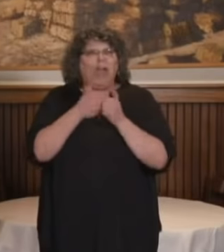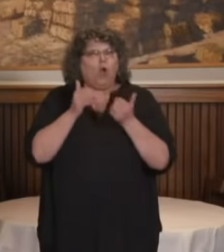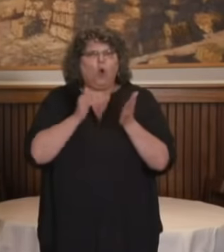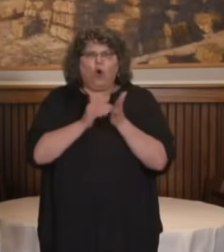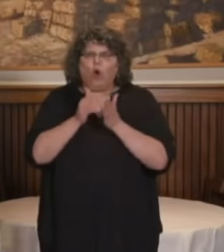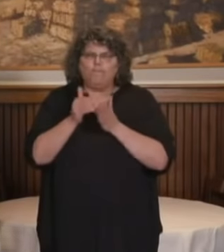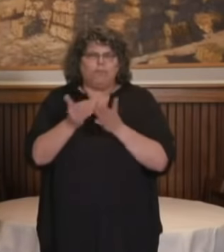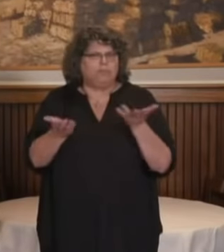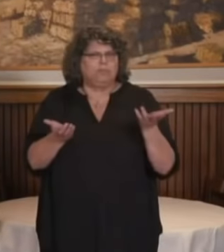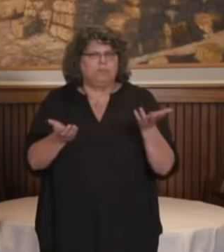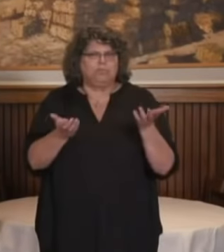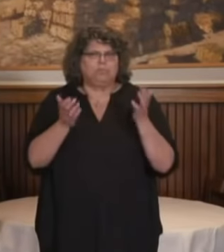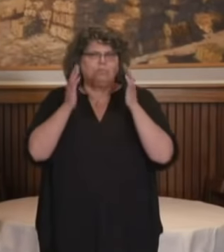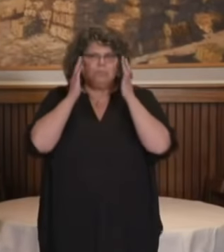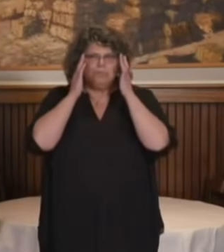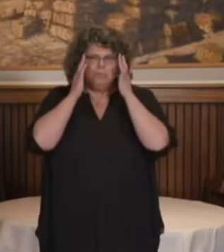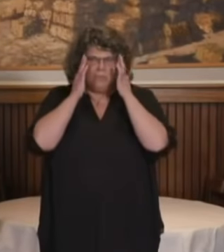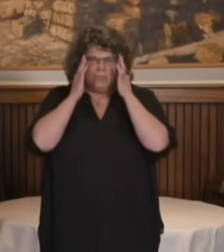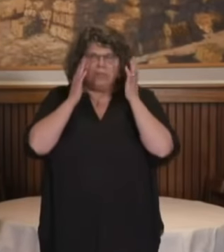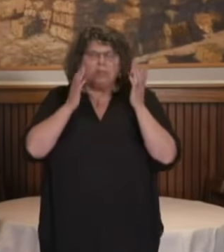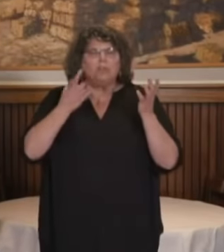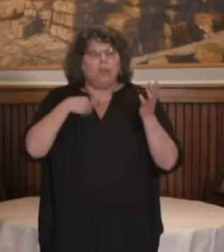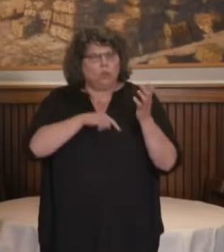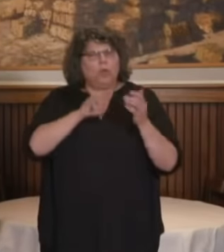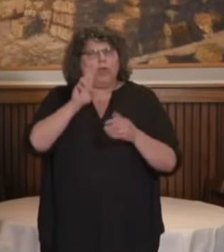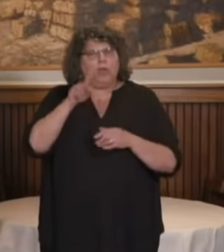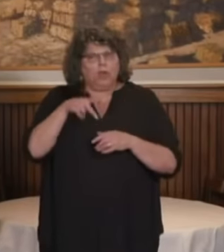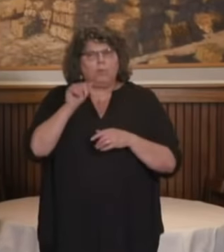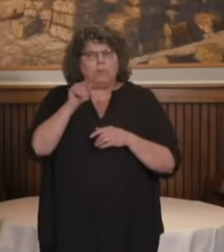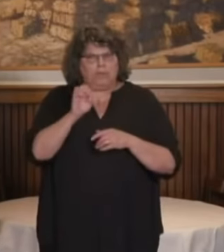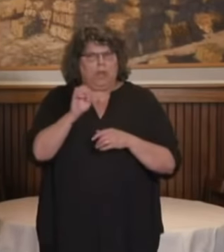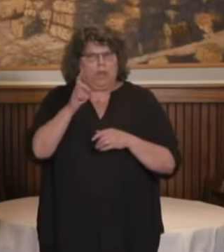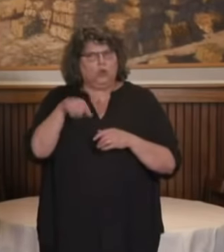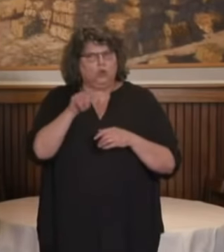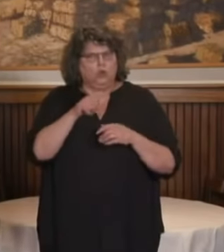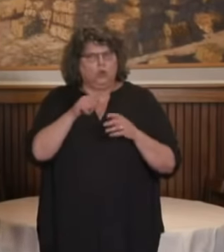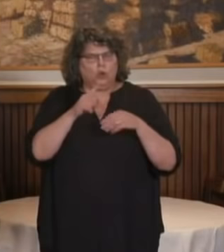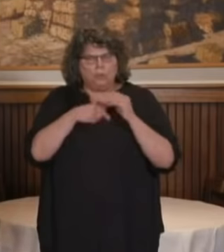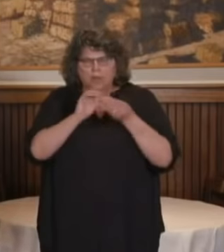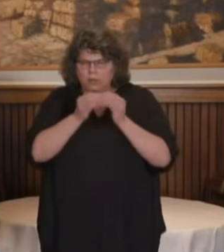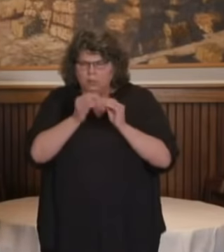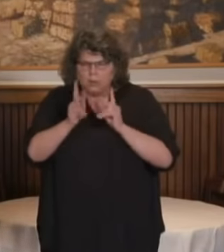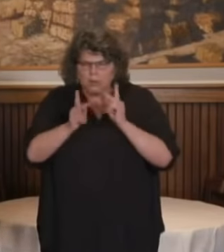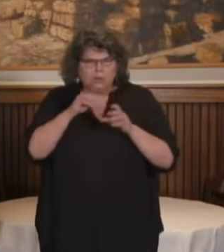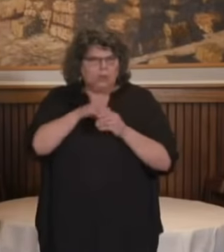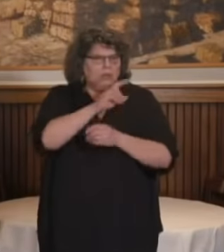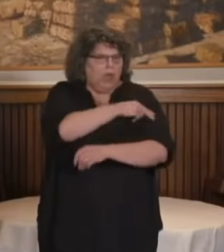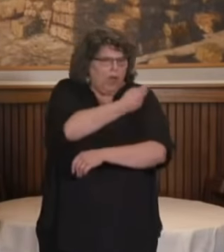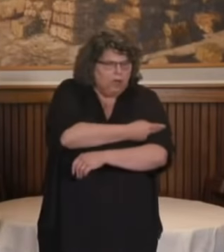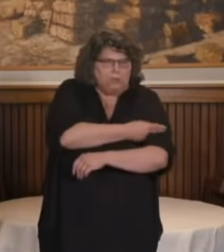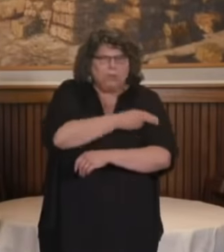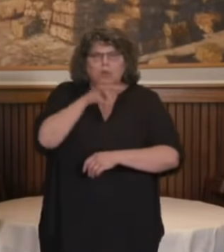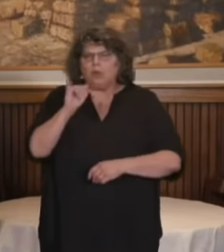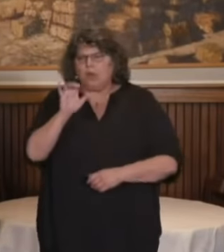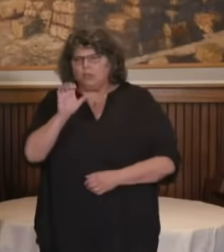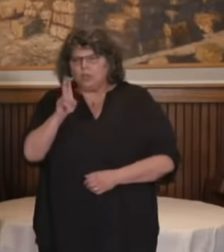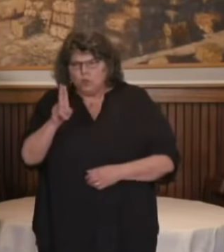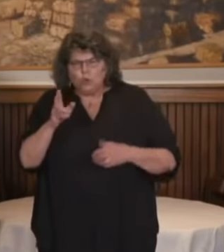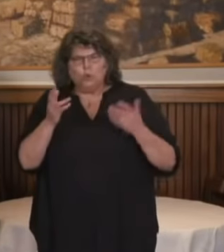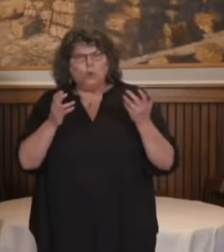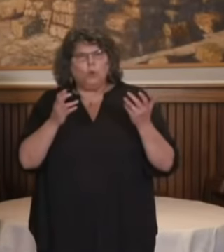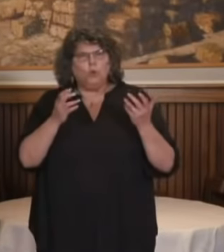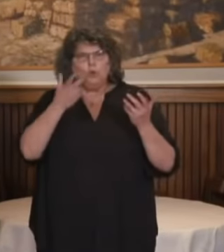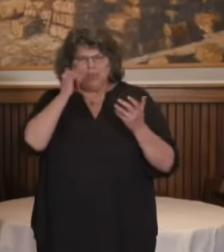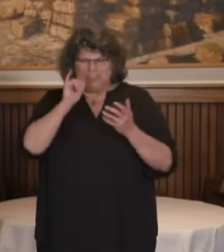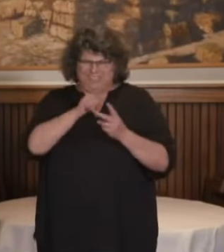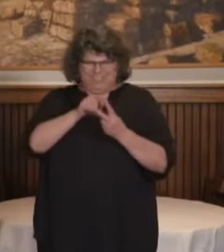often it is the case that we update you on the hospitalization, the ICU rates, because that is